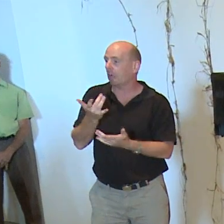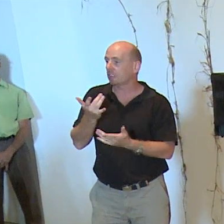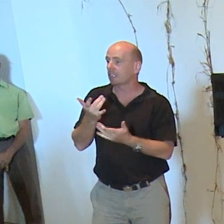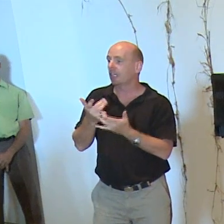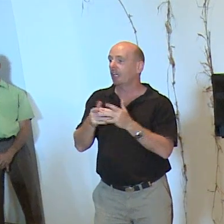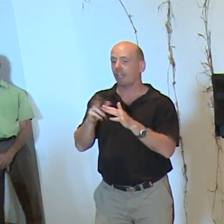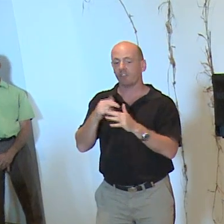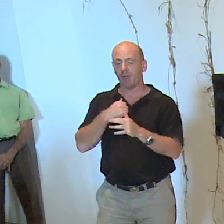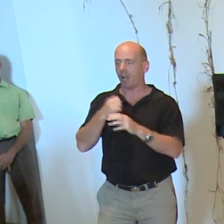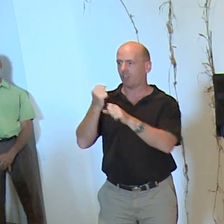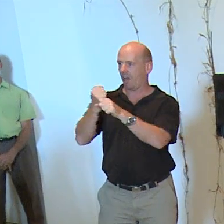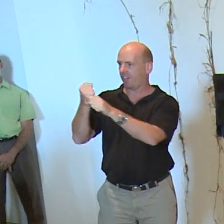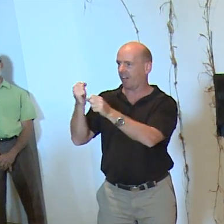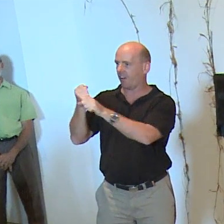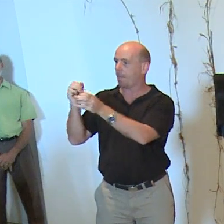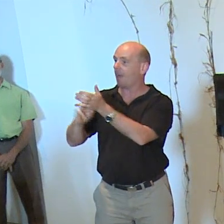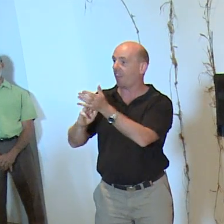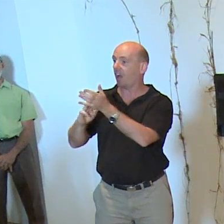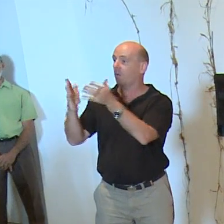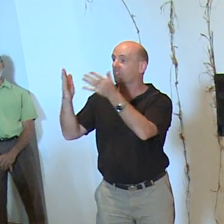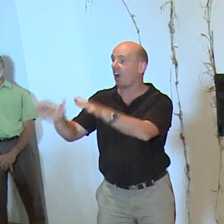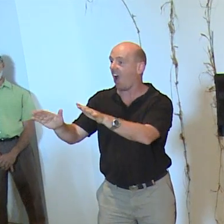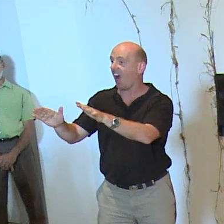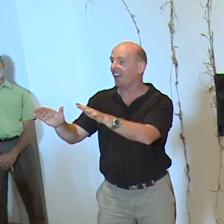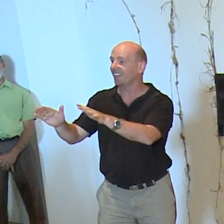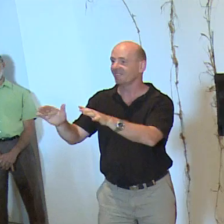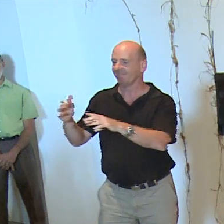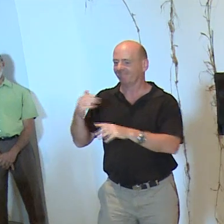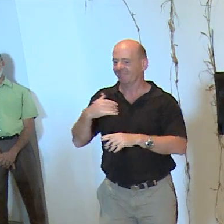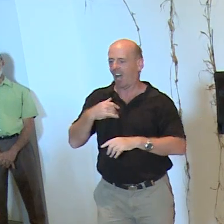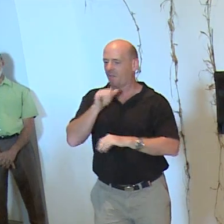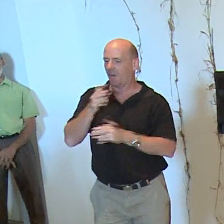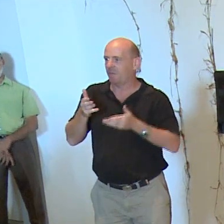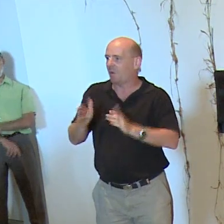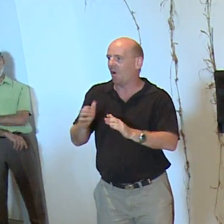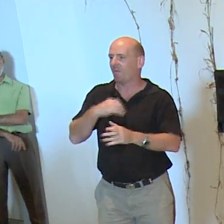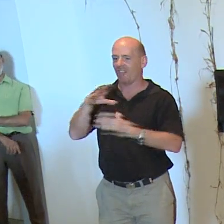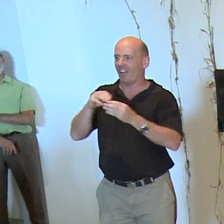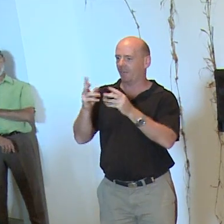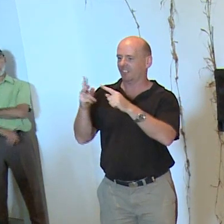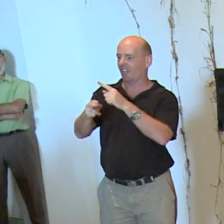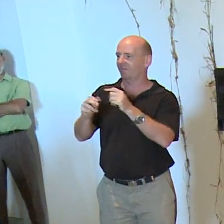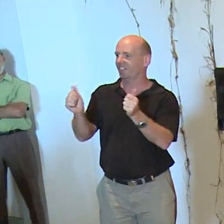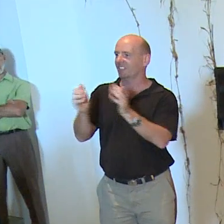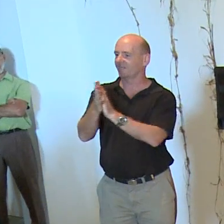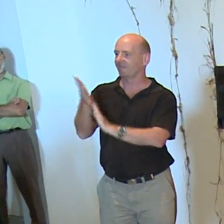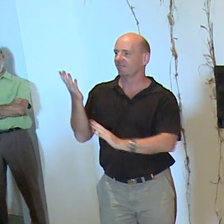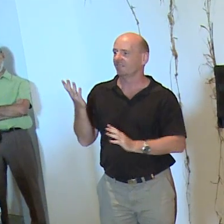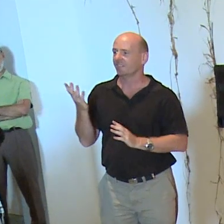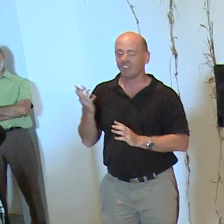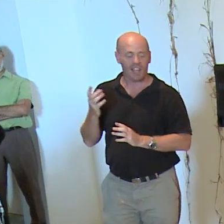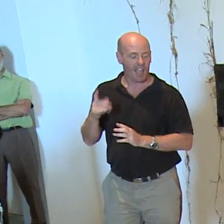my great-great-grandmother hadn't survived, I wouldn't be here, or our family wouldn't be here.